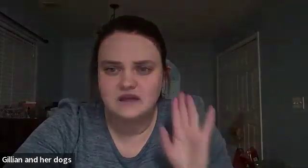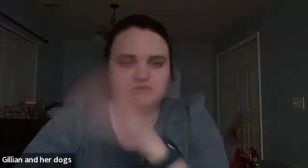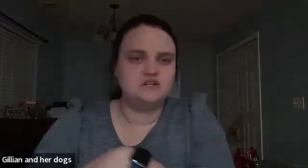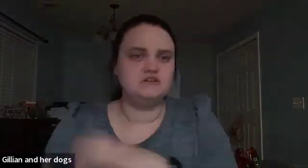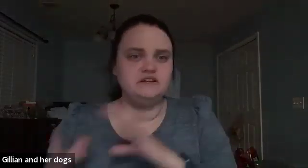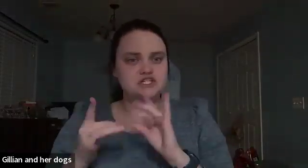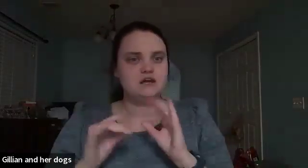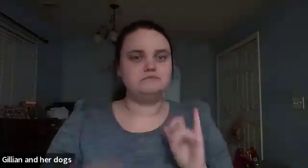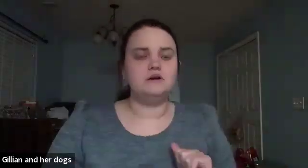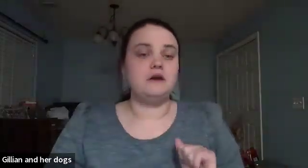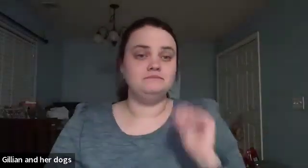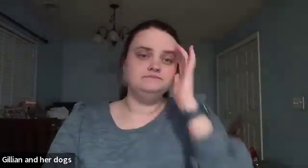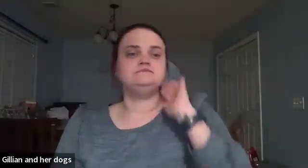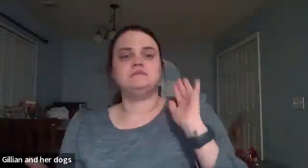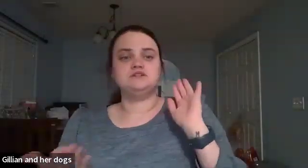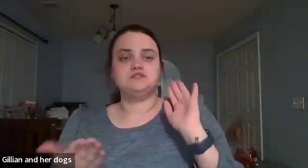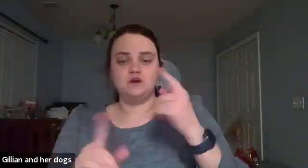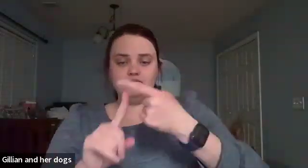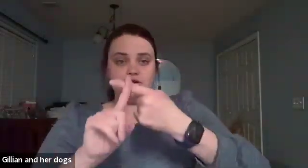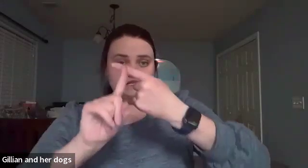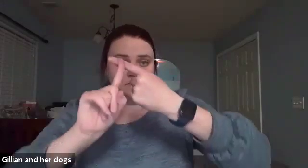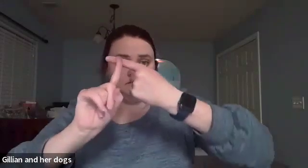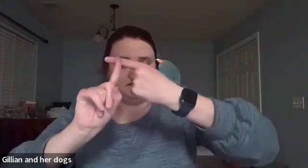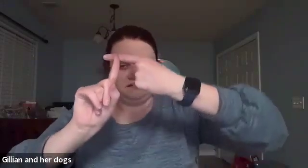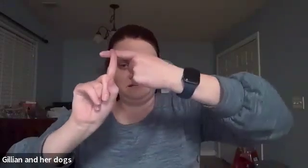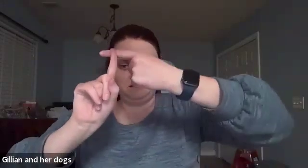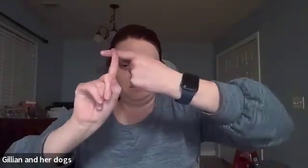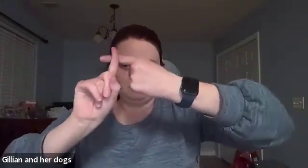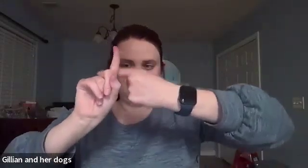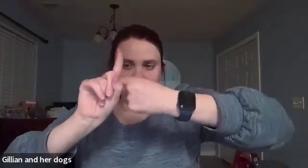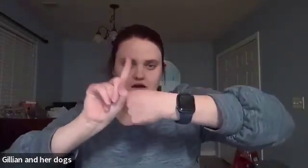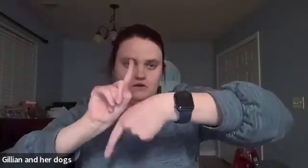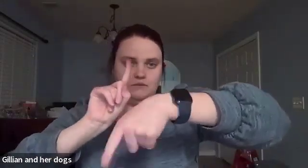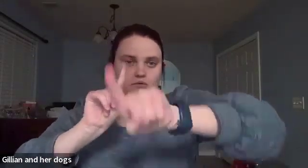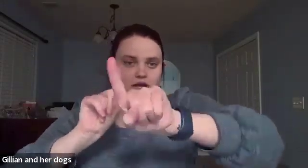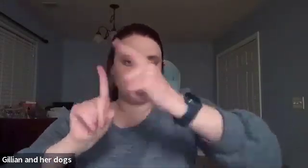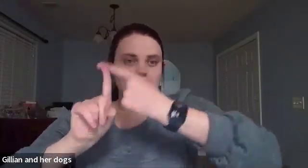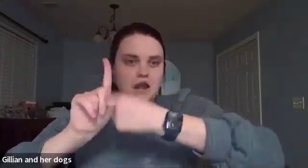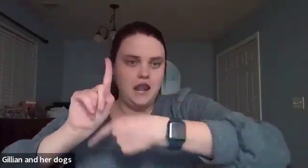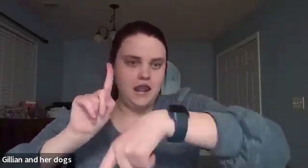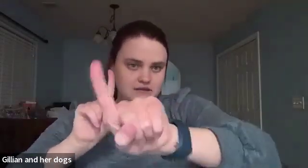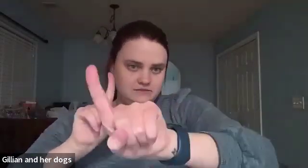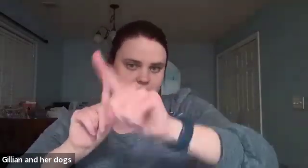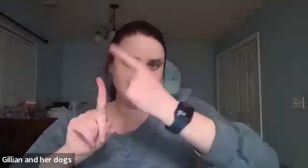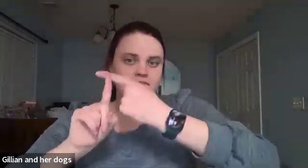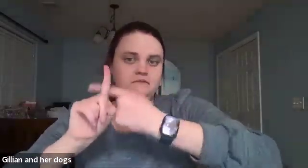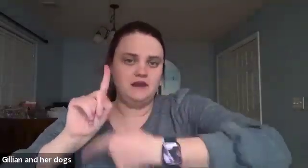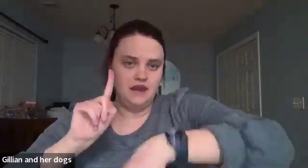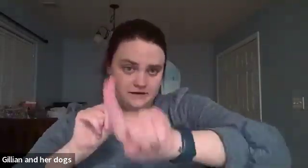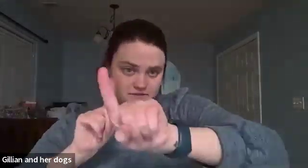I'm just going to leave the chat up. Okay. So for next month, like again, you would have it come down and point out next month, next